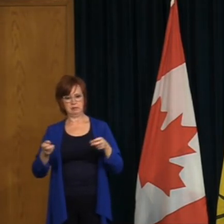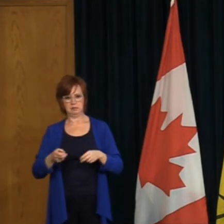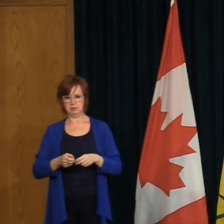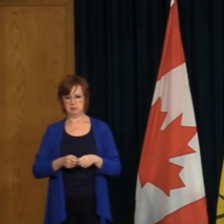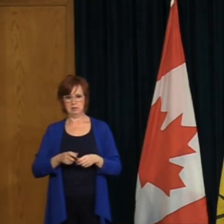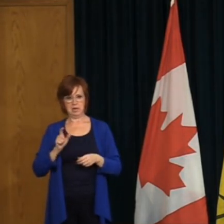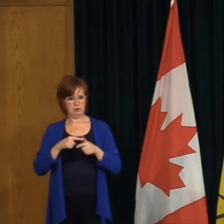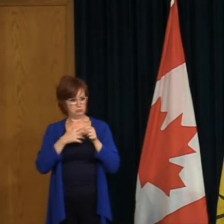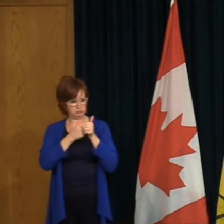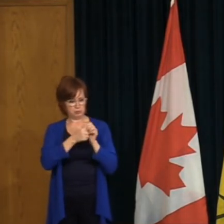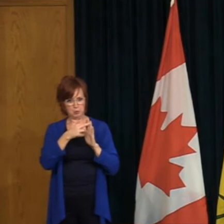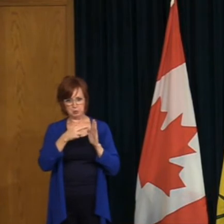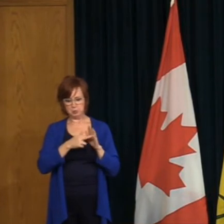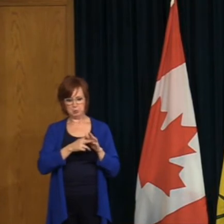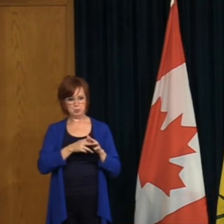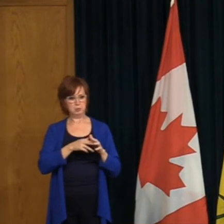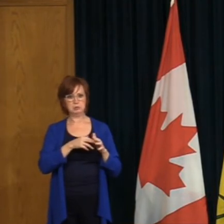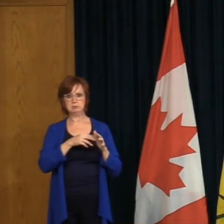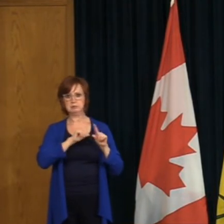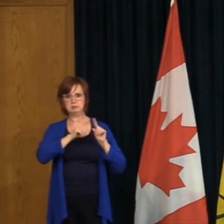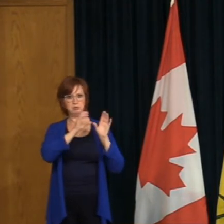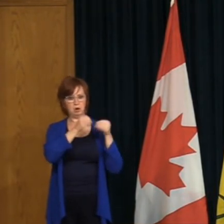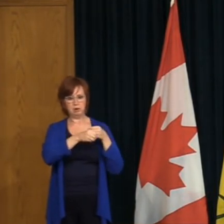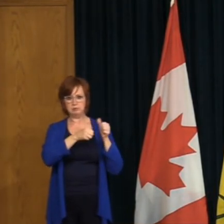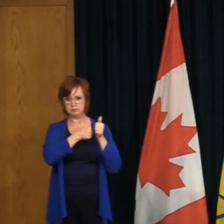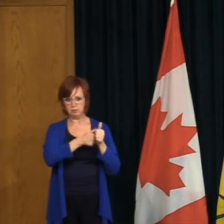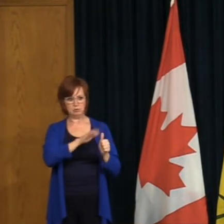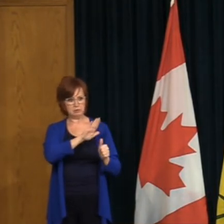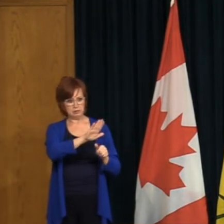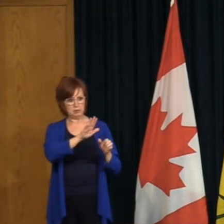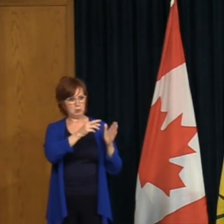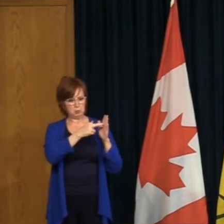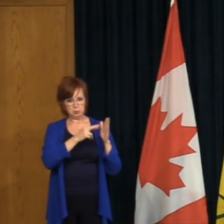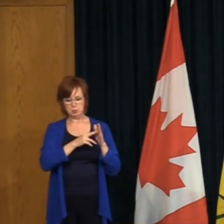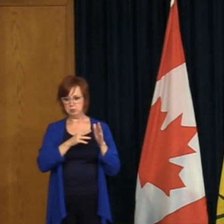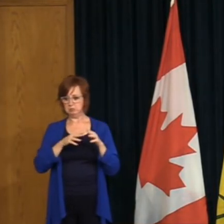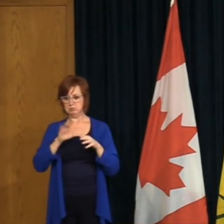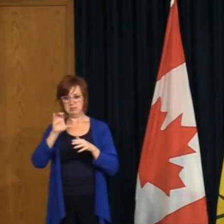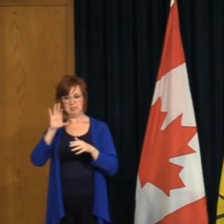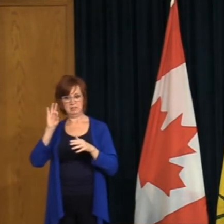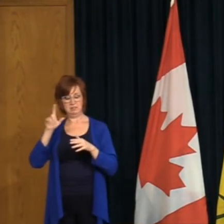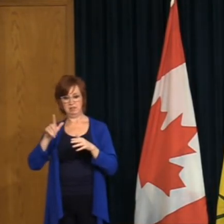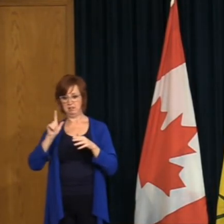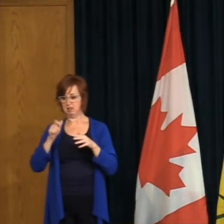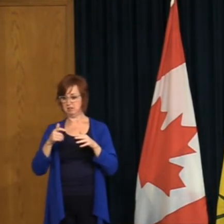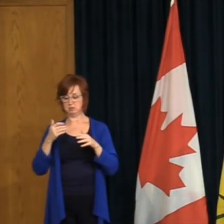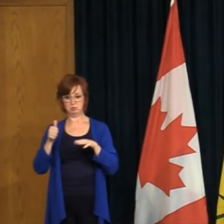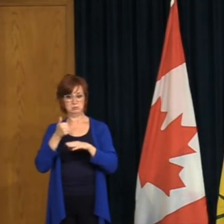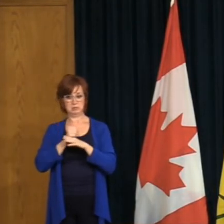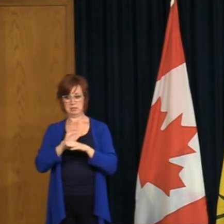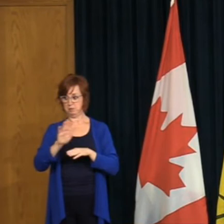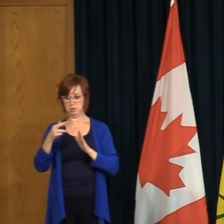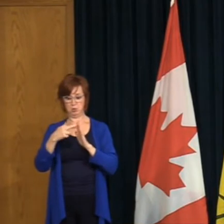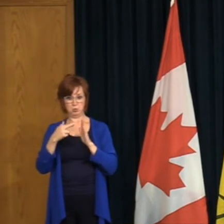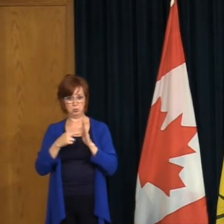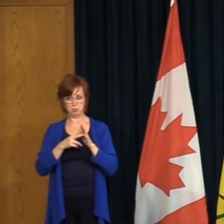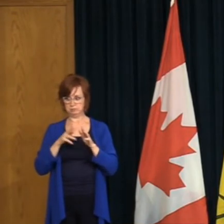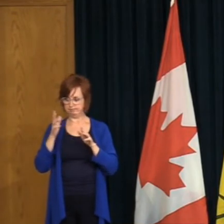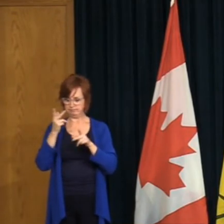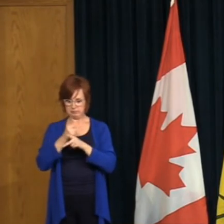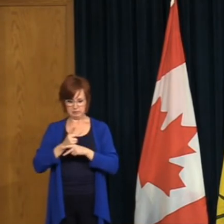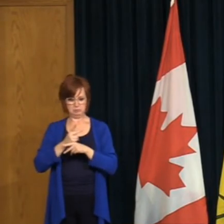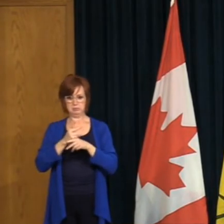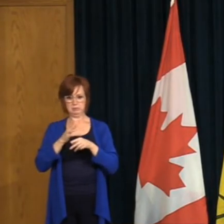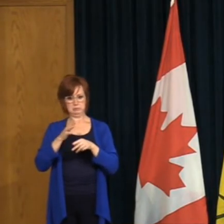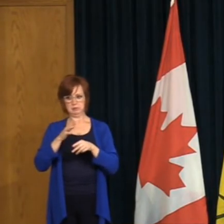with significant numbers, but they've put in place the appropriate precautions to ensure that even in the event that there is